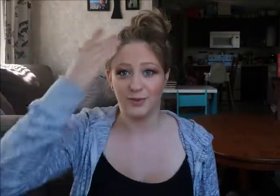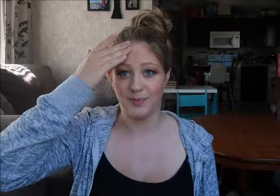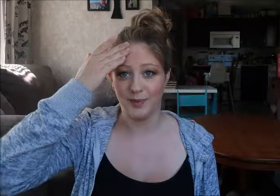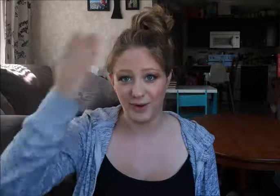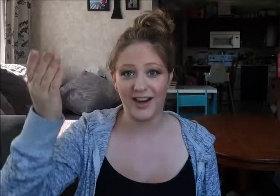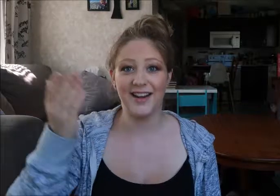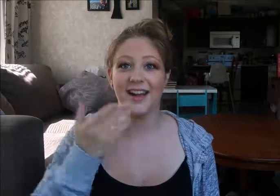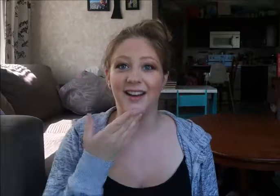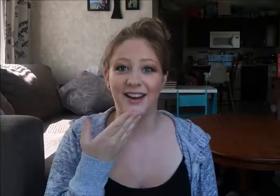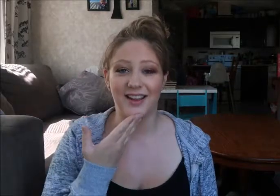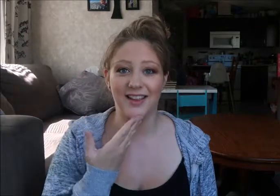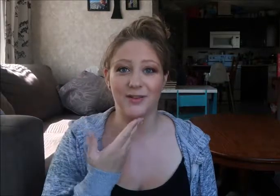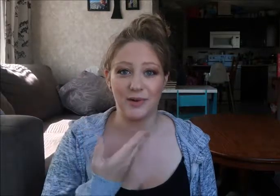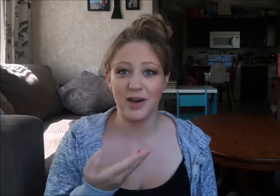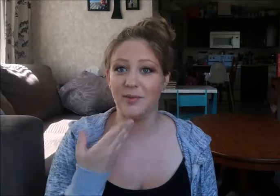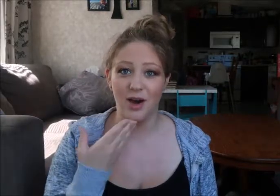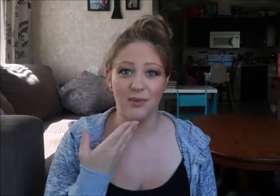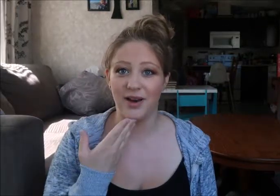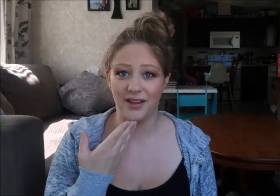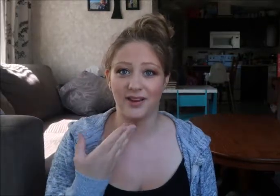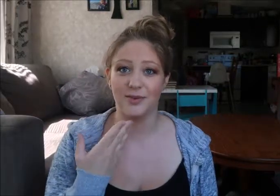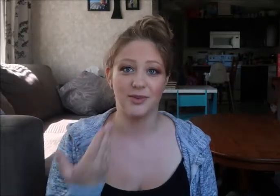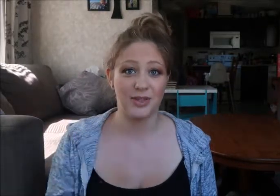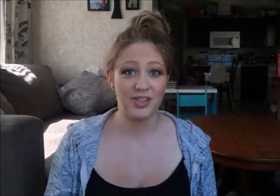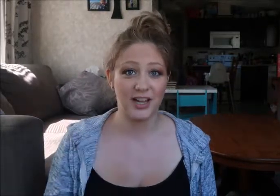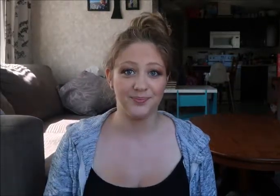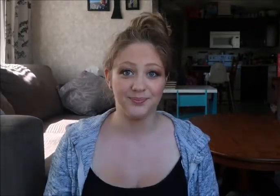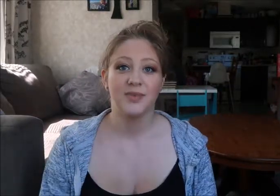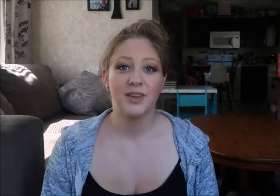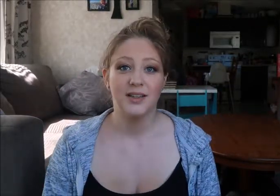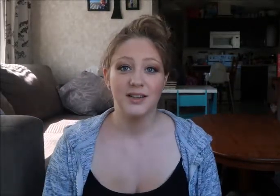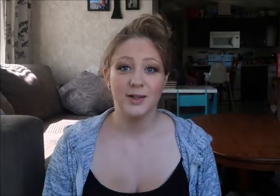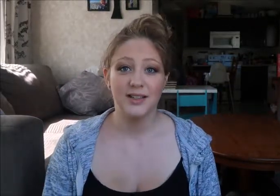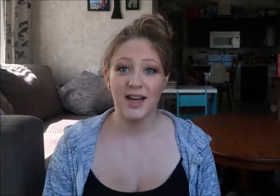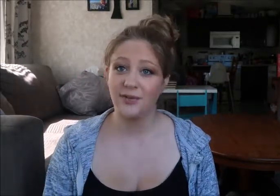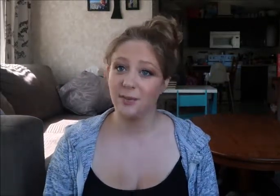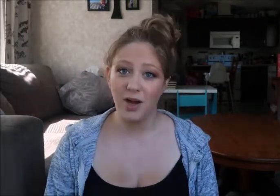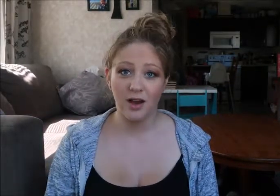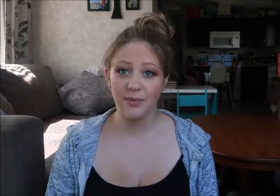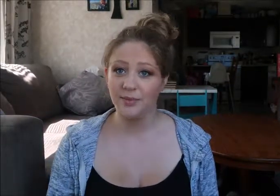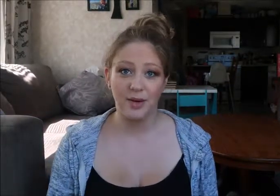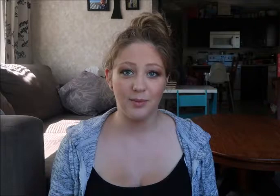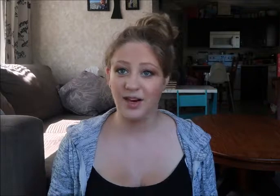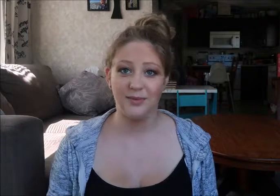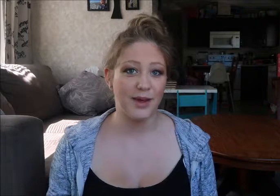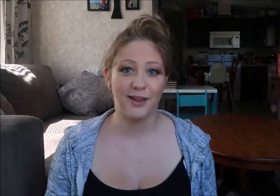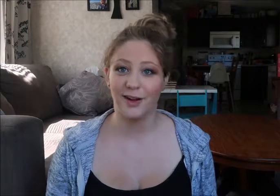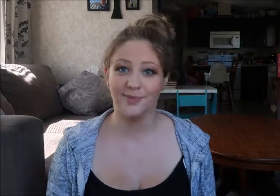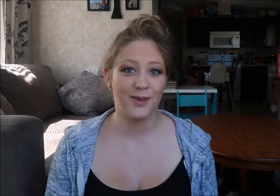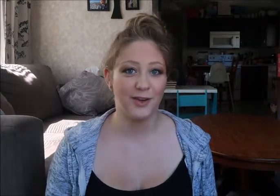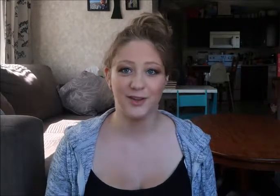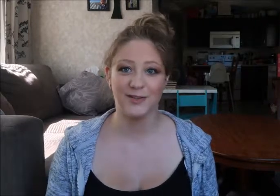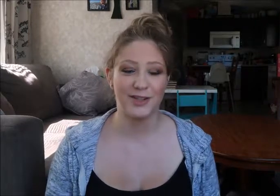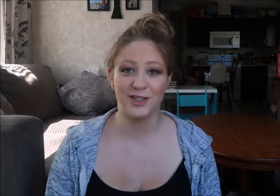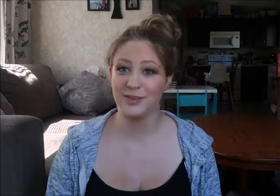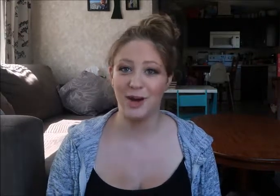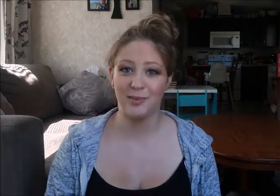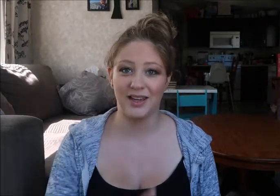from the forehead, and anything female, mom, mother, comes from the chin. So the sign for mom, mama, mother, all those versions. Mommy